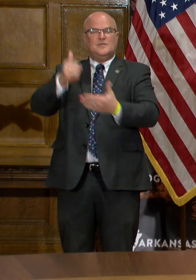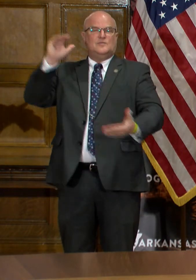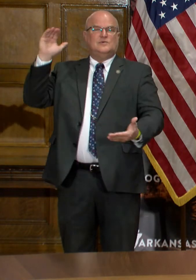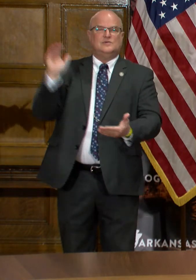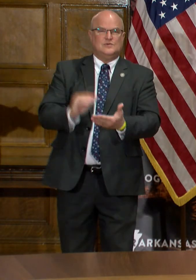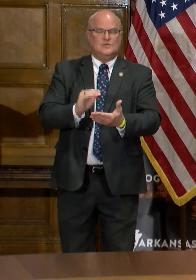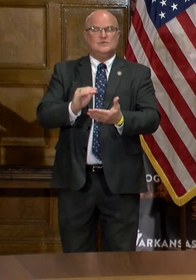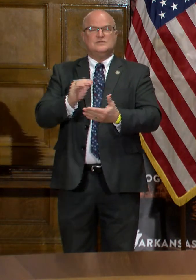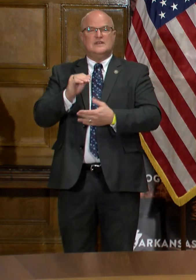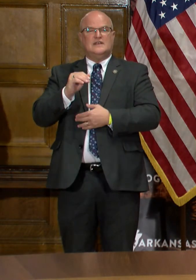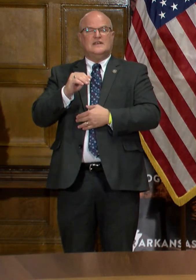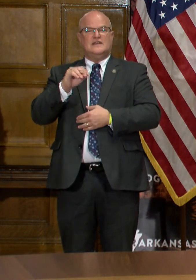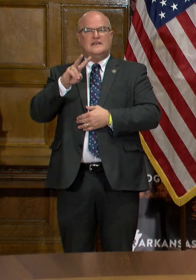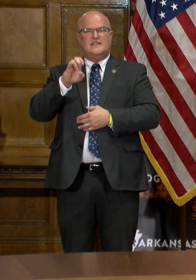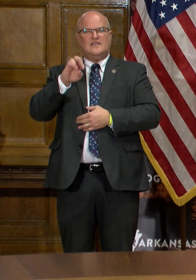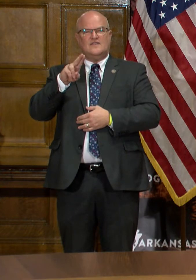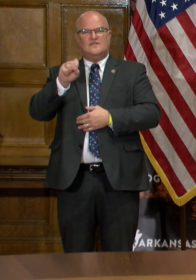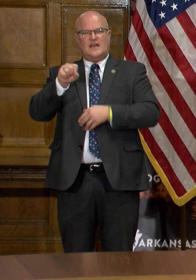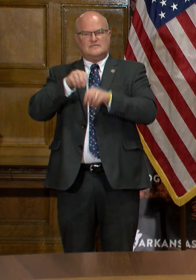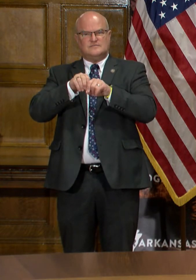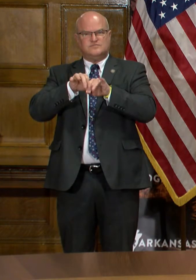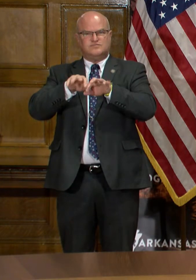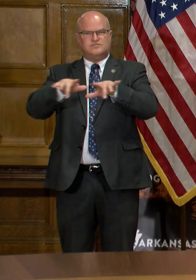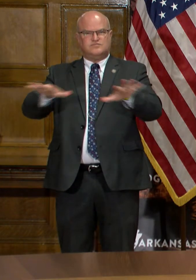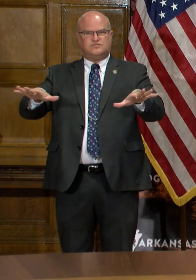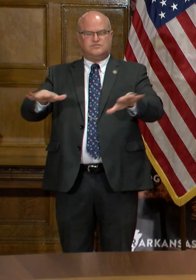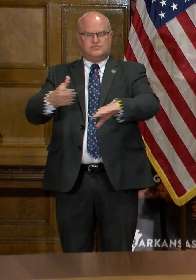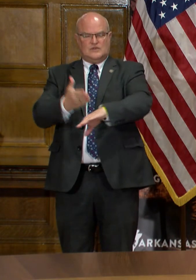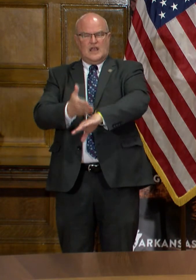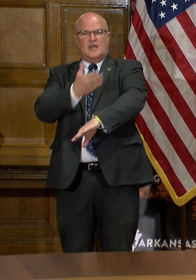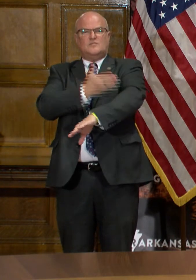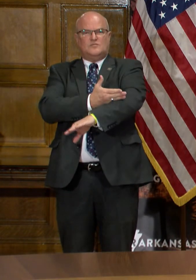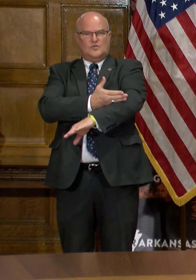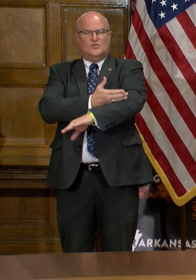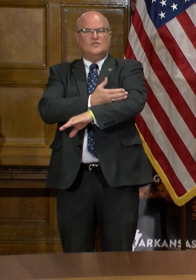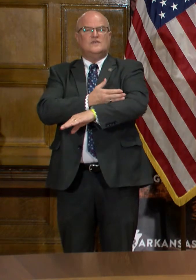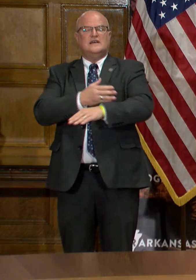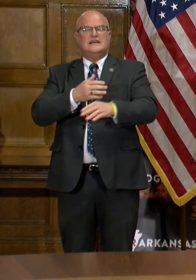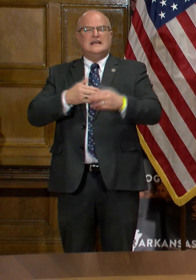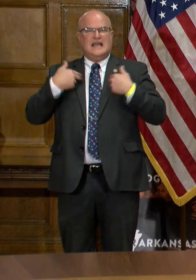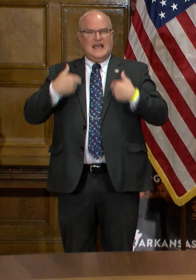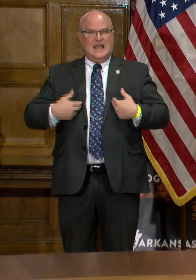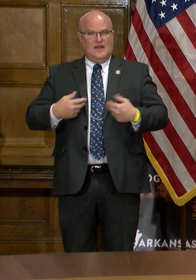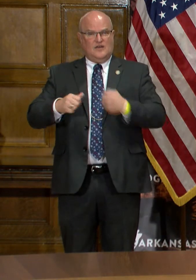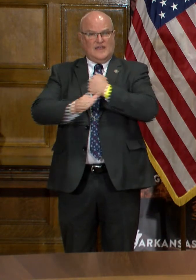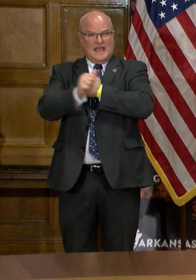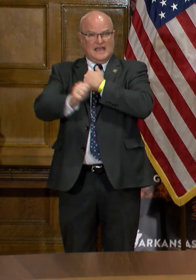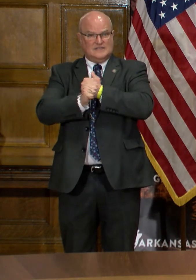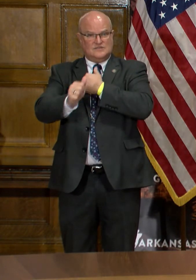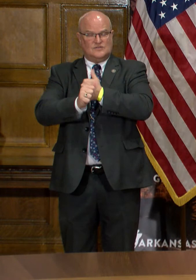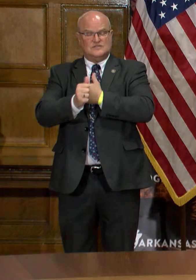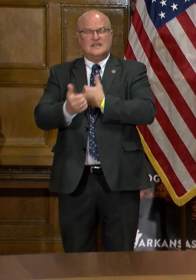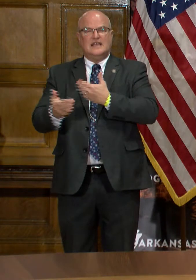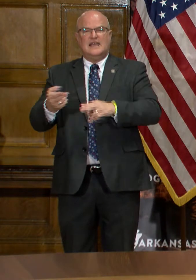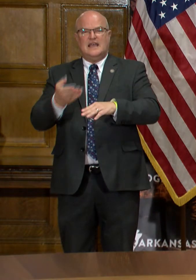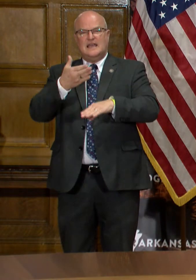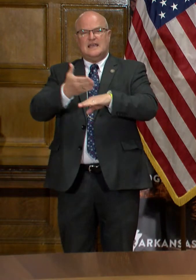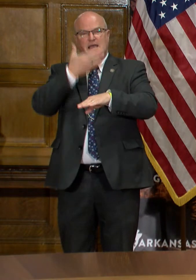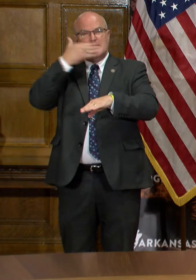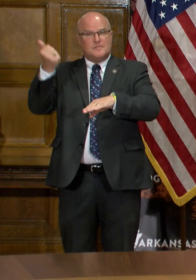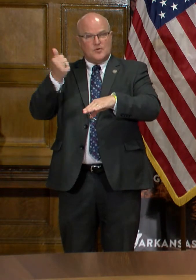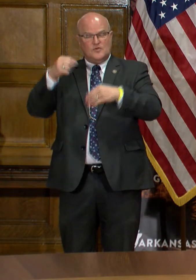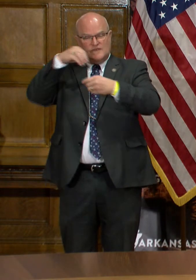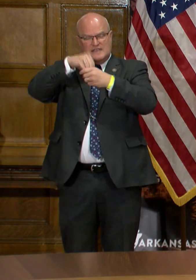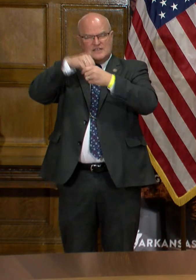the risk of the virus transmission, as well as to improve environmental health hazards and improve indoor air quality. We